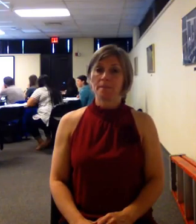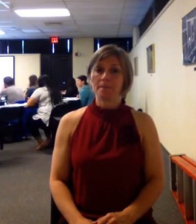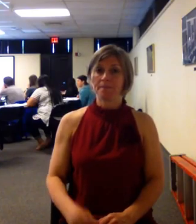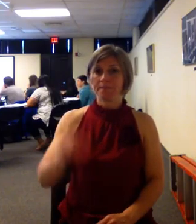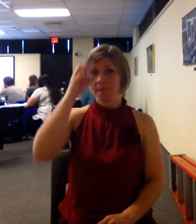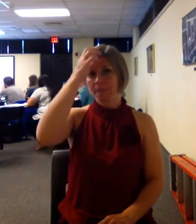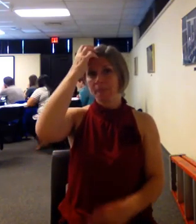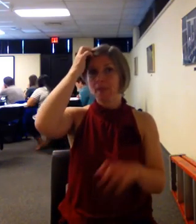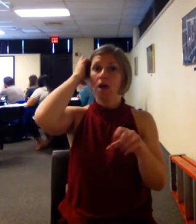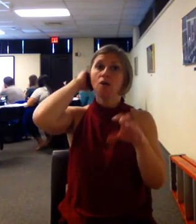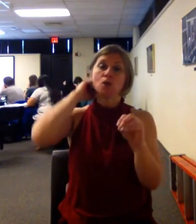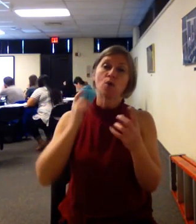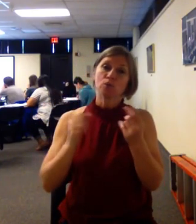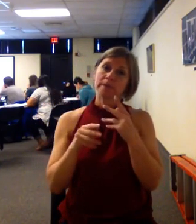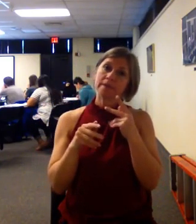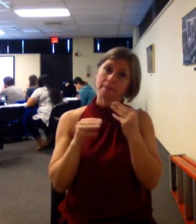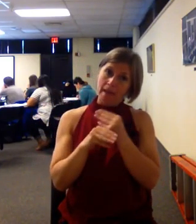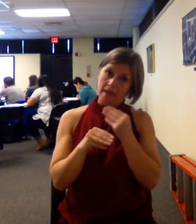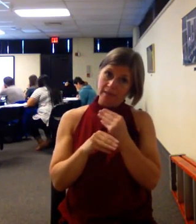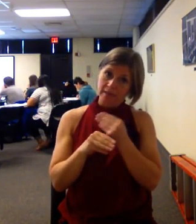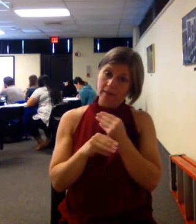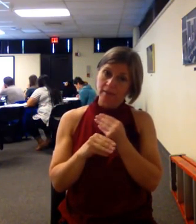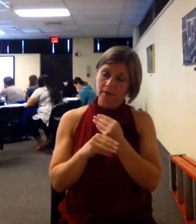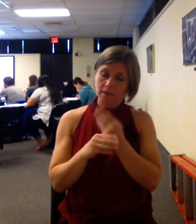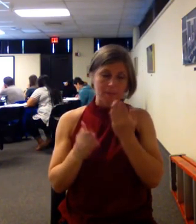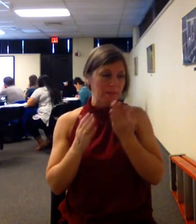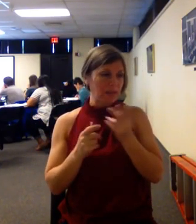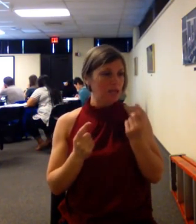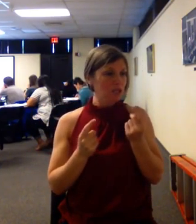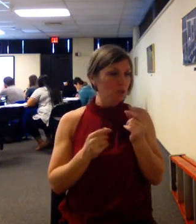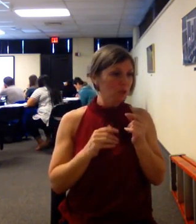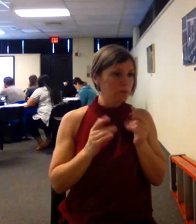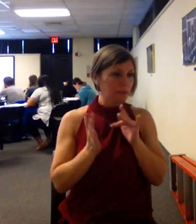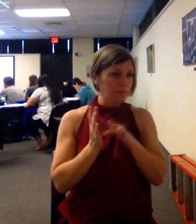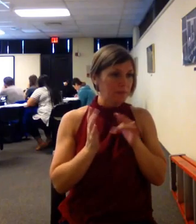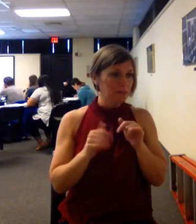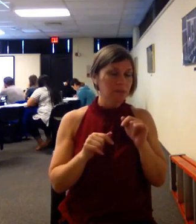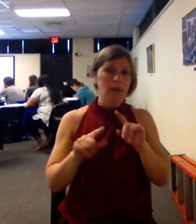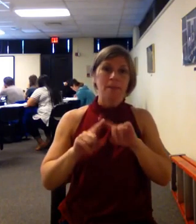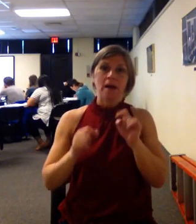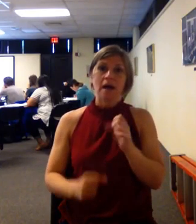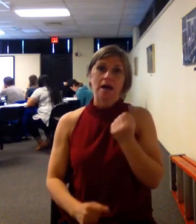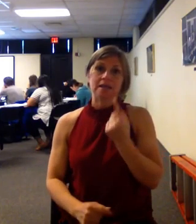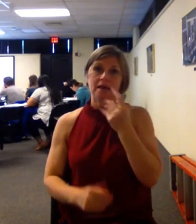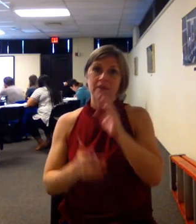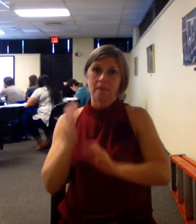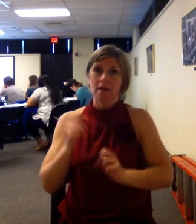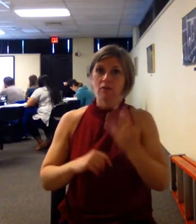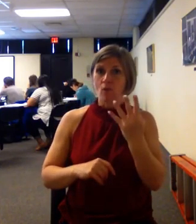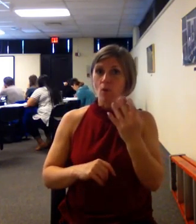So doing the math, I guess I didn't do the middle step, but 11 minus 4 would be 7%. Take the